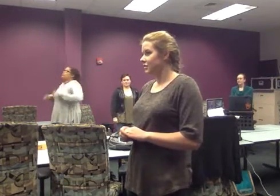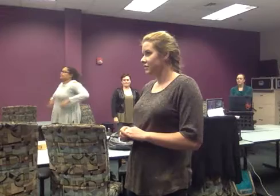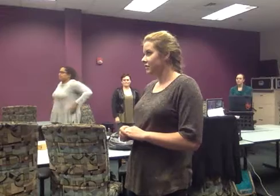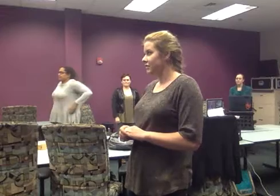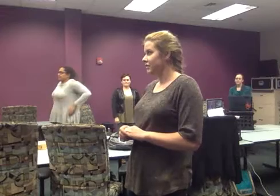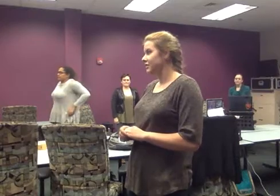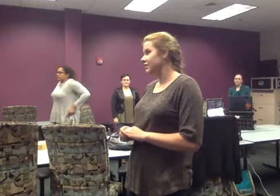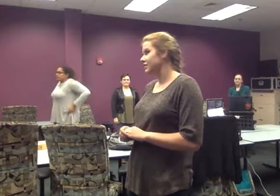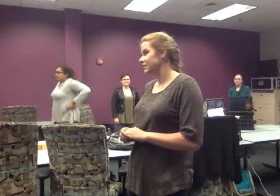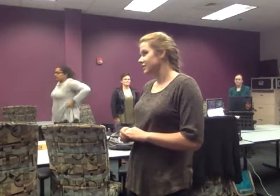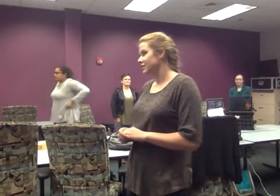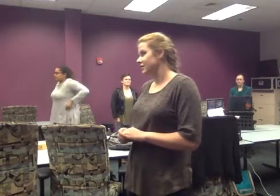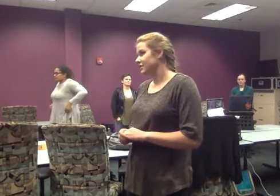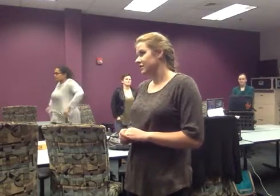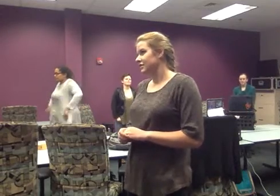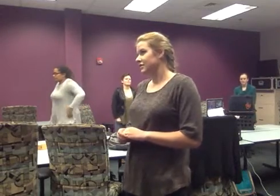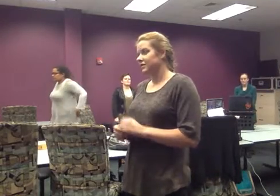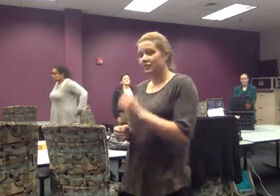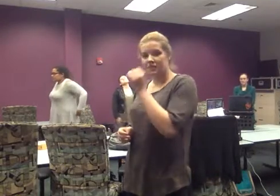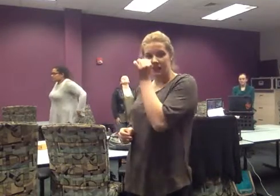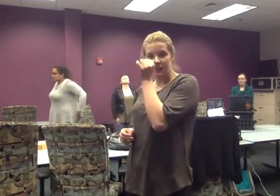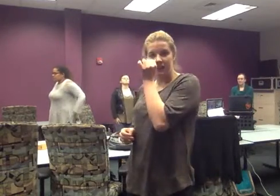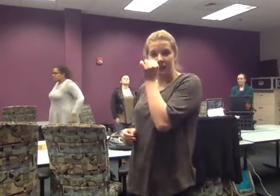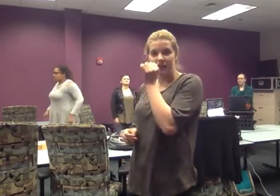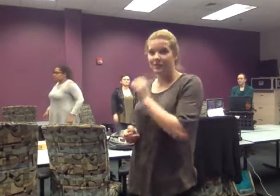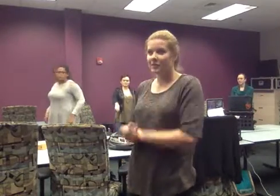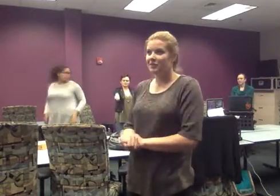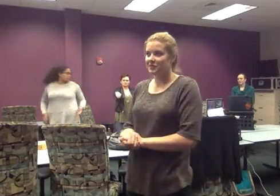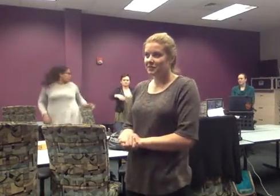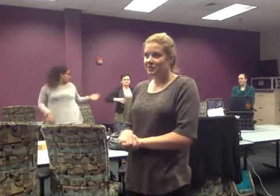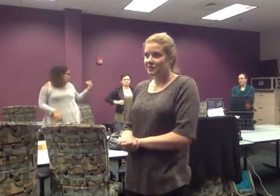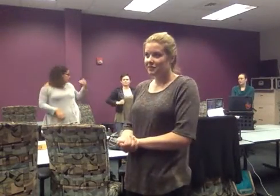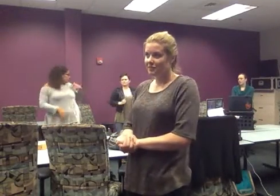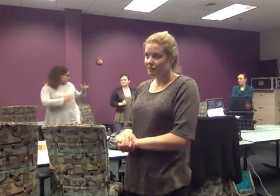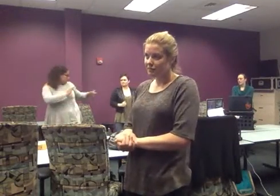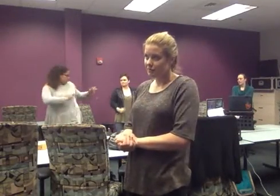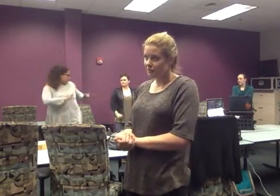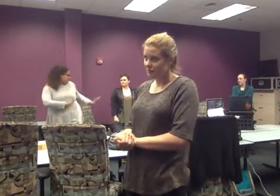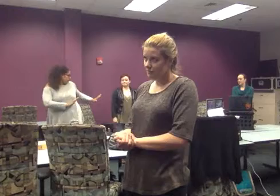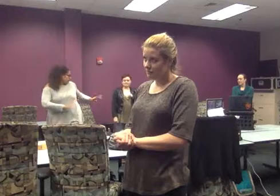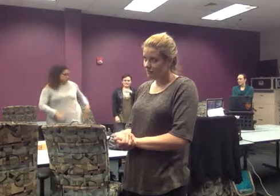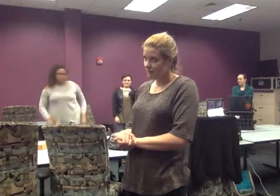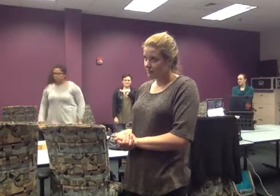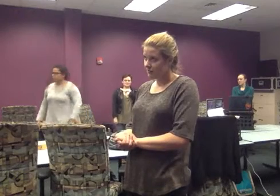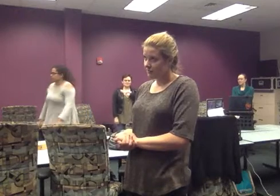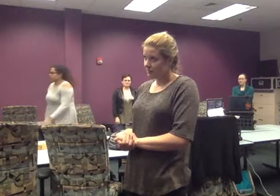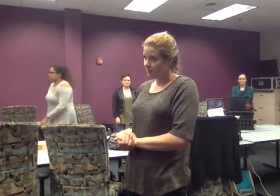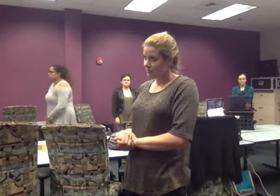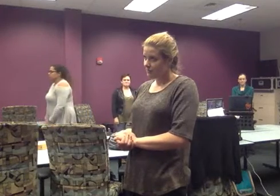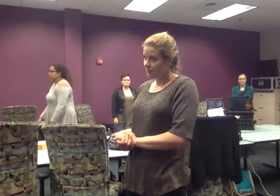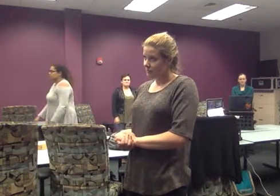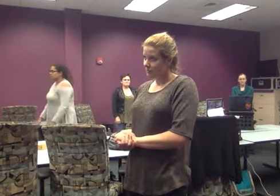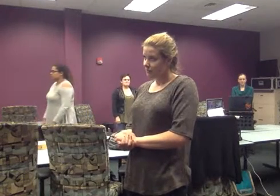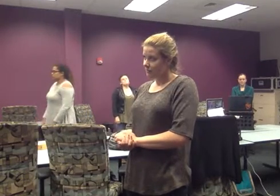EIPA mock assessment. This is sample A. You will first have the opportunity to meet the teacher for whom you will